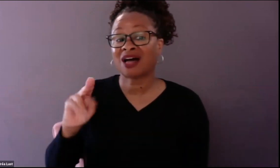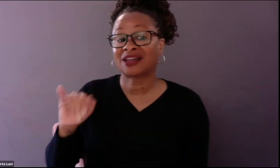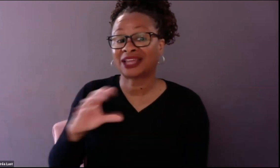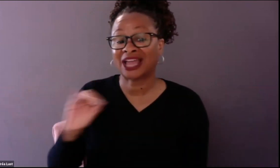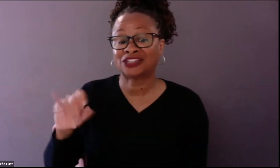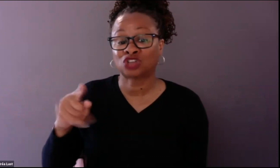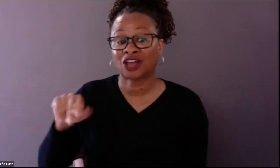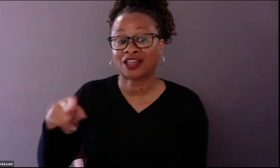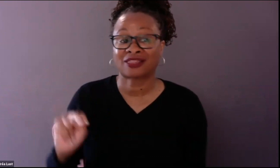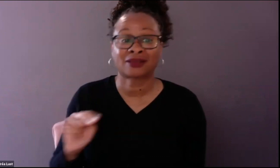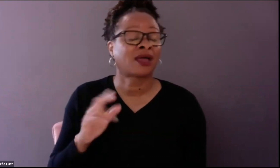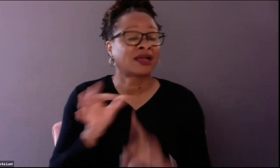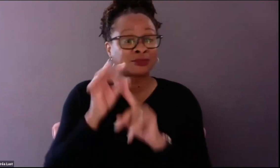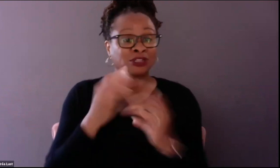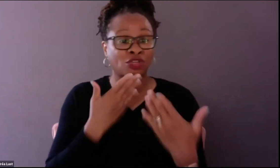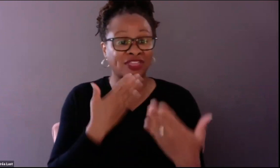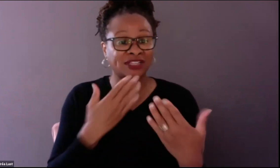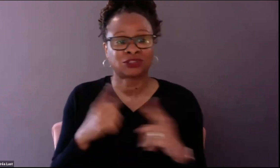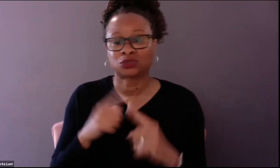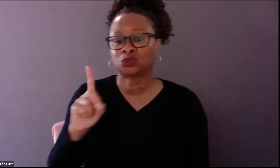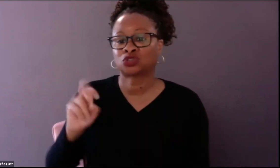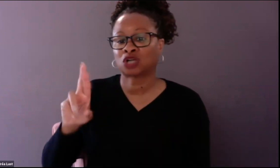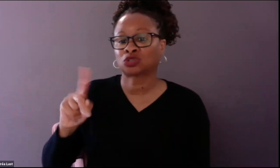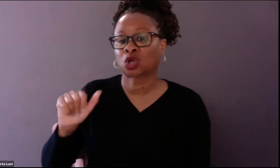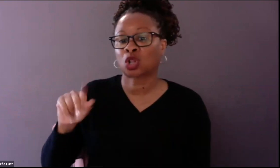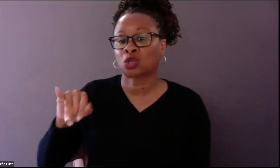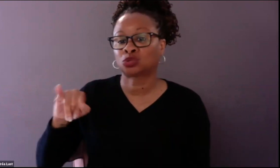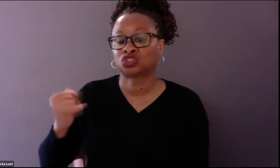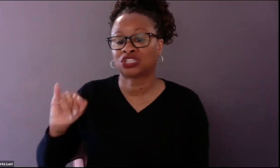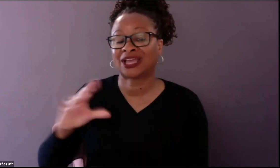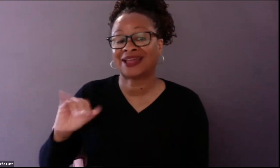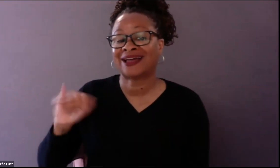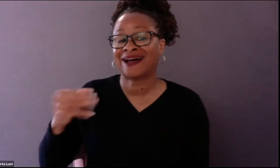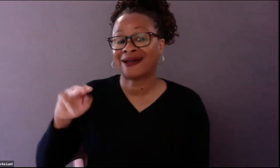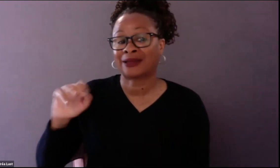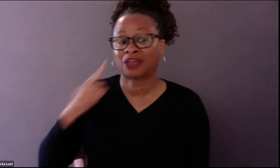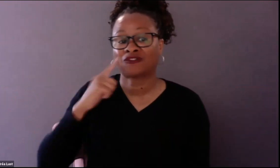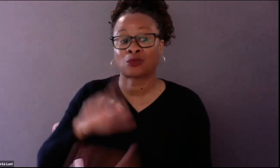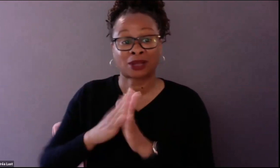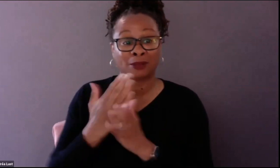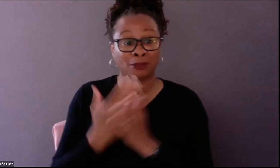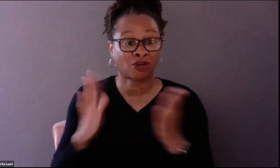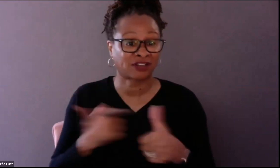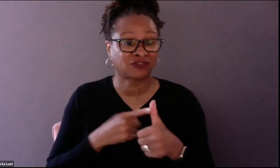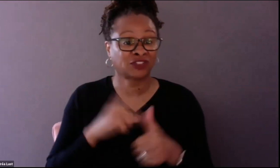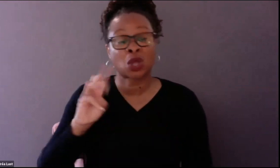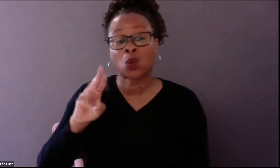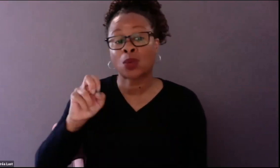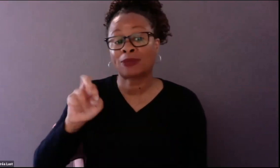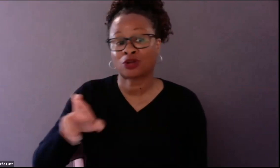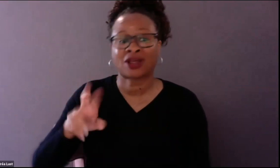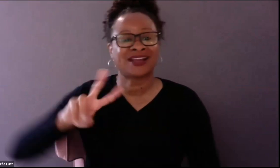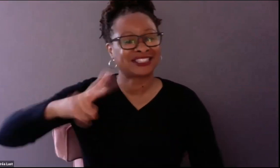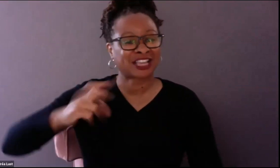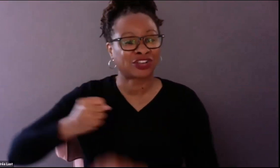thank you to Dr. Kalonji and Jaime for being a part of our first webinar, second year